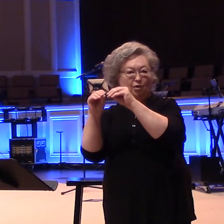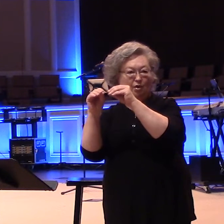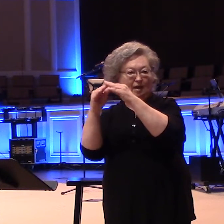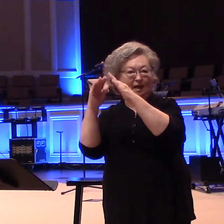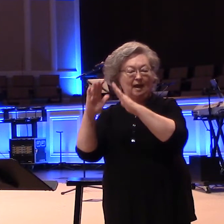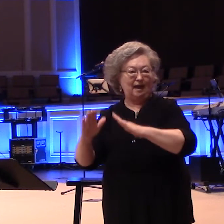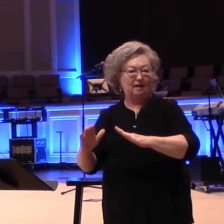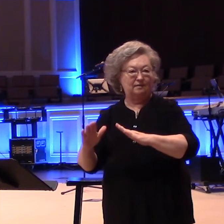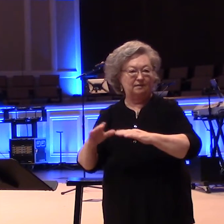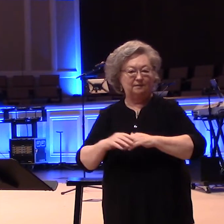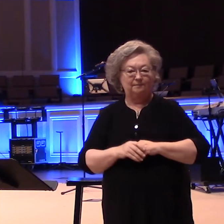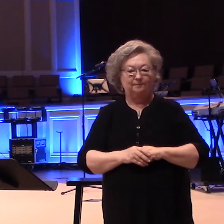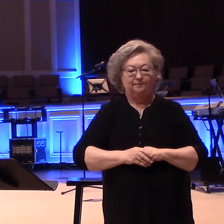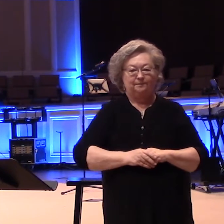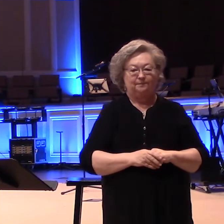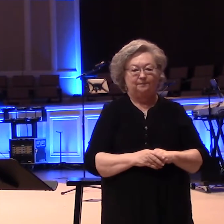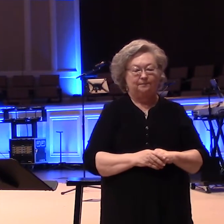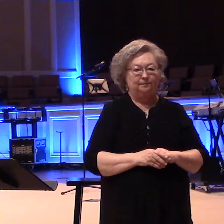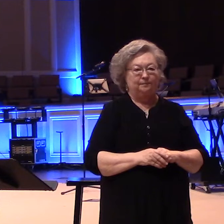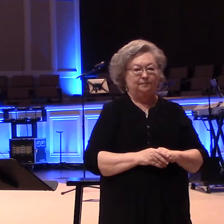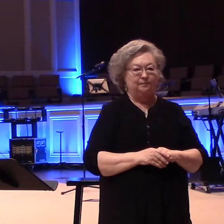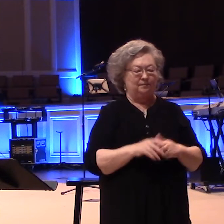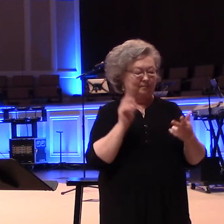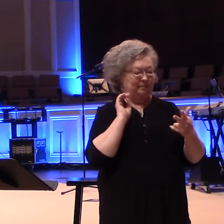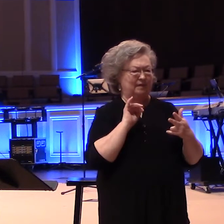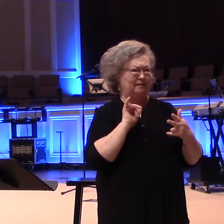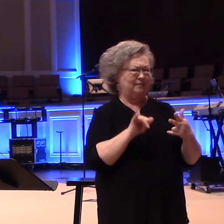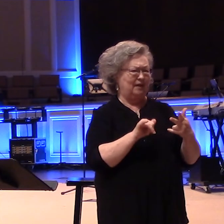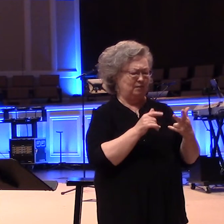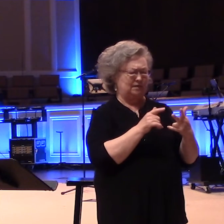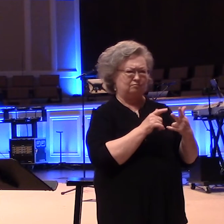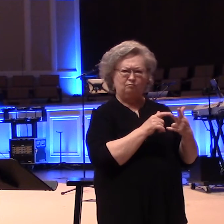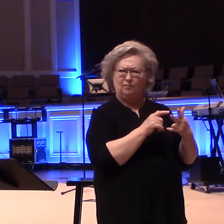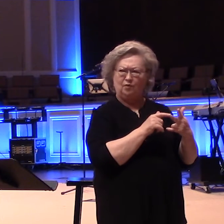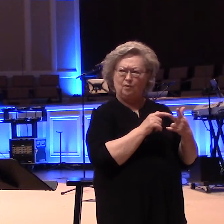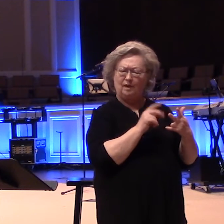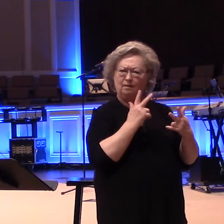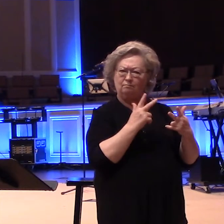three. I got to follow my directions here. All right.